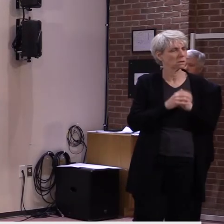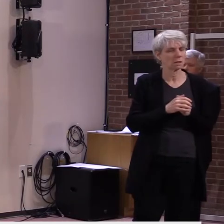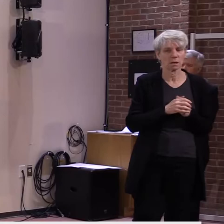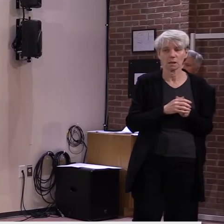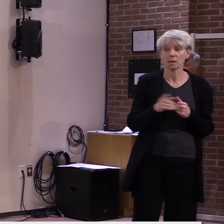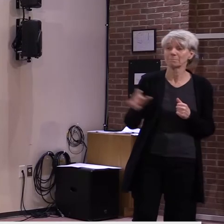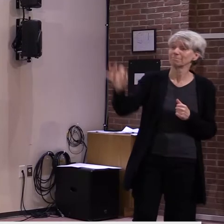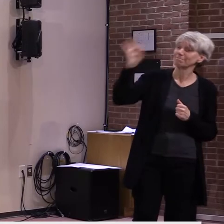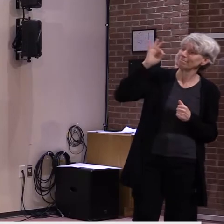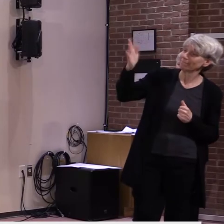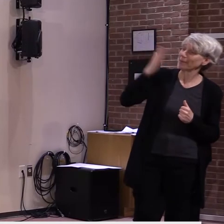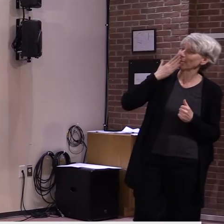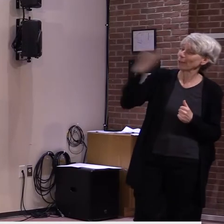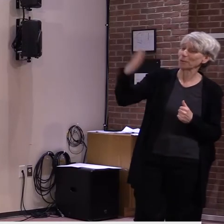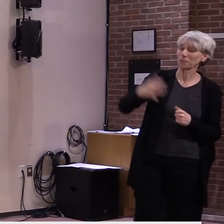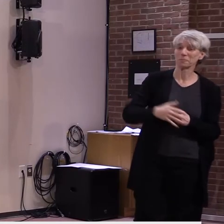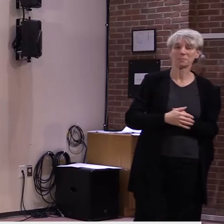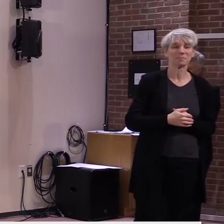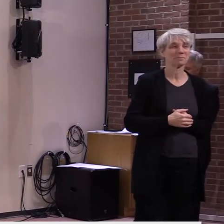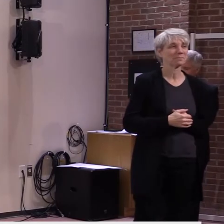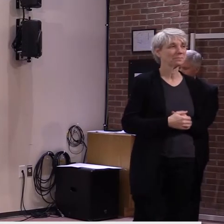Well, thank you very much.